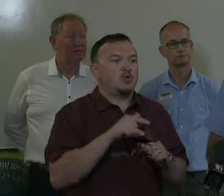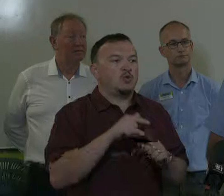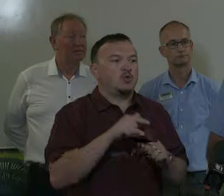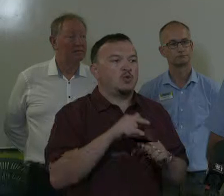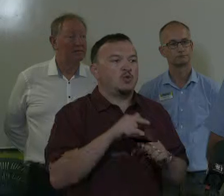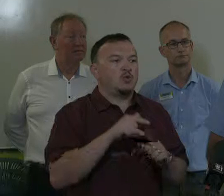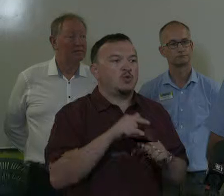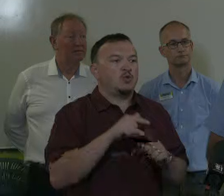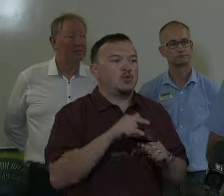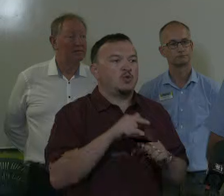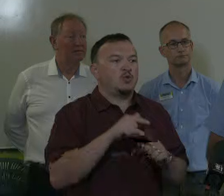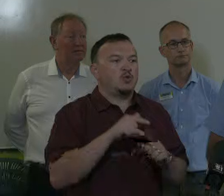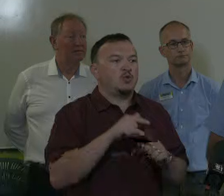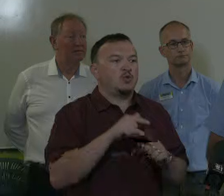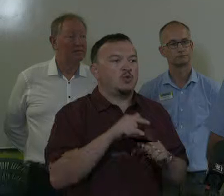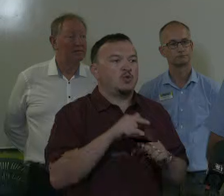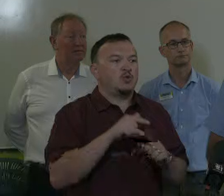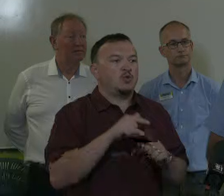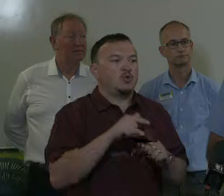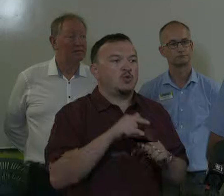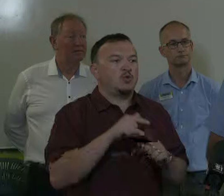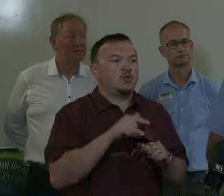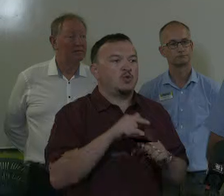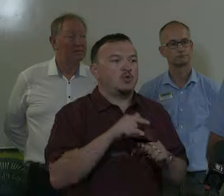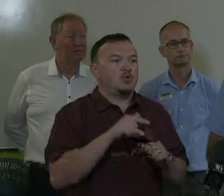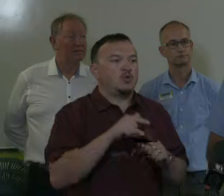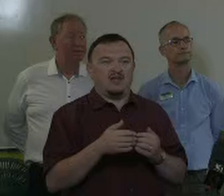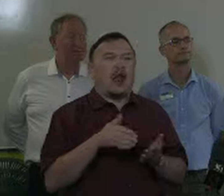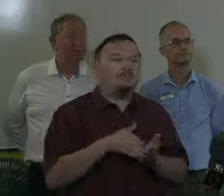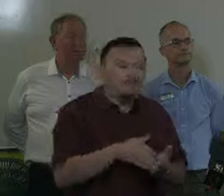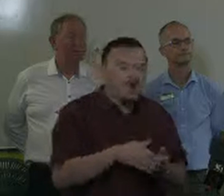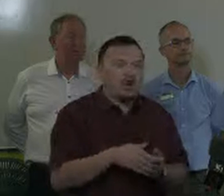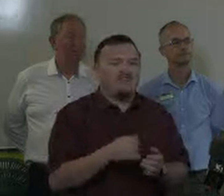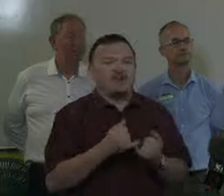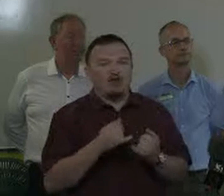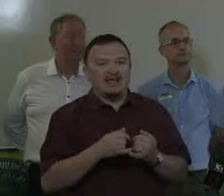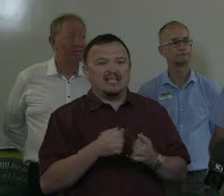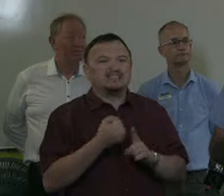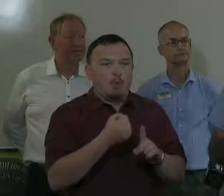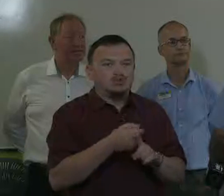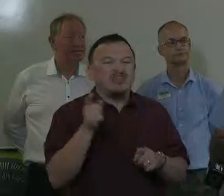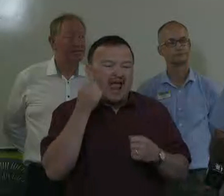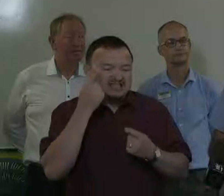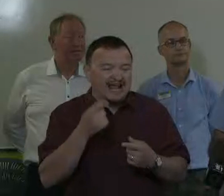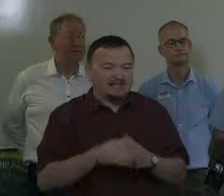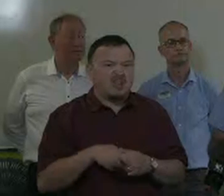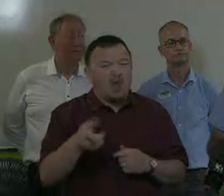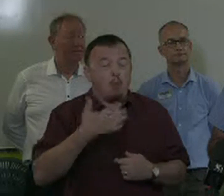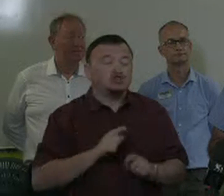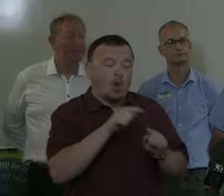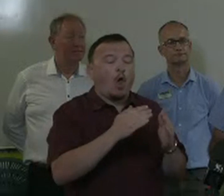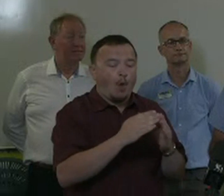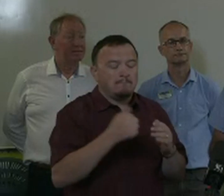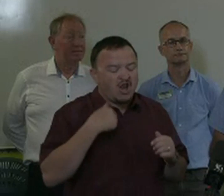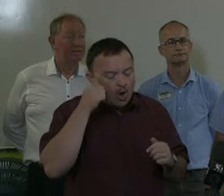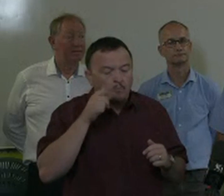evacuated for being as helpful and supportive as possible, and understanding, even though they want to get